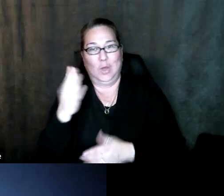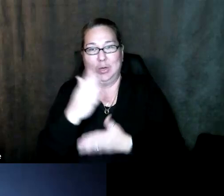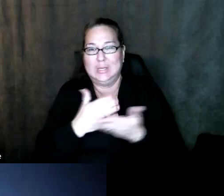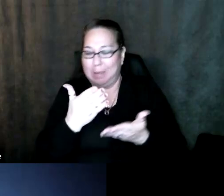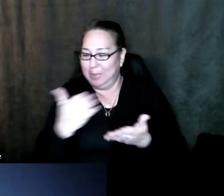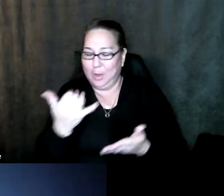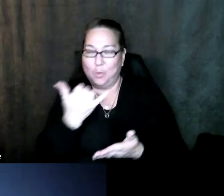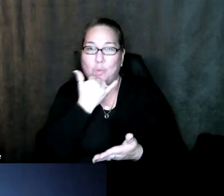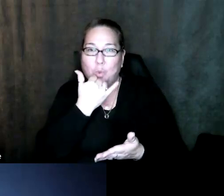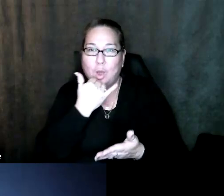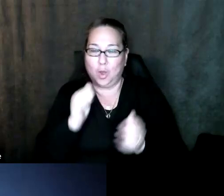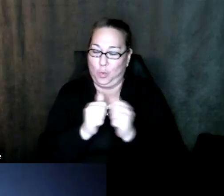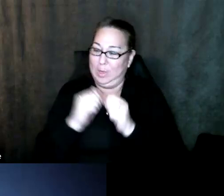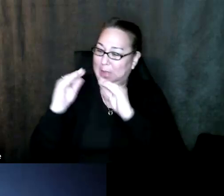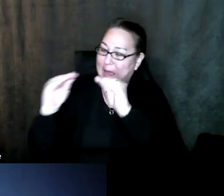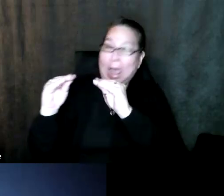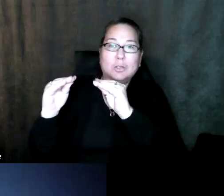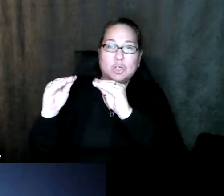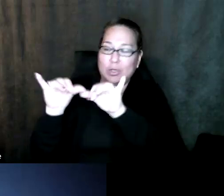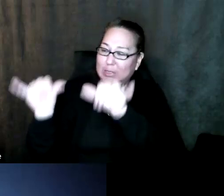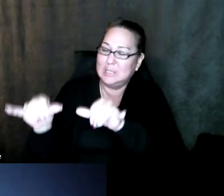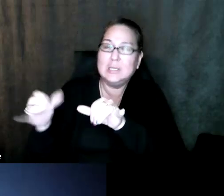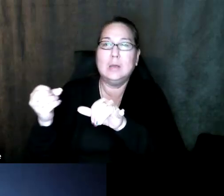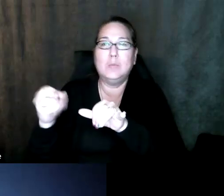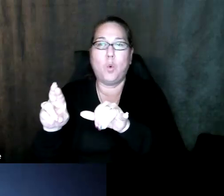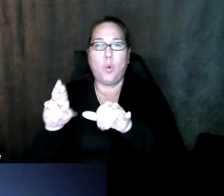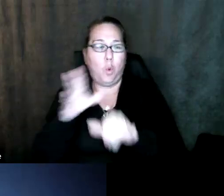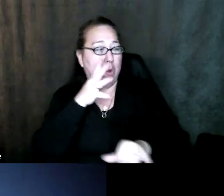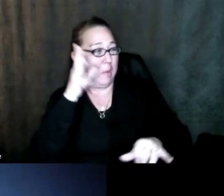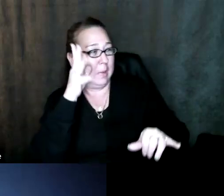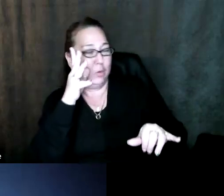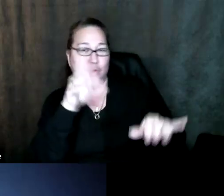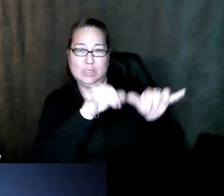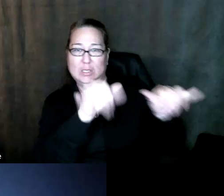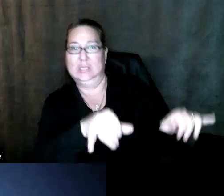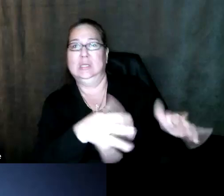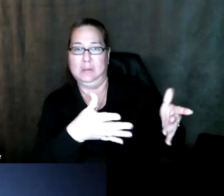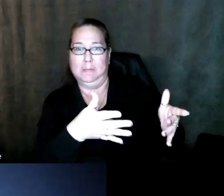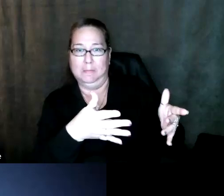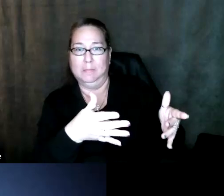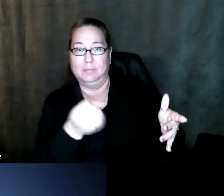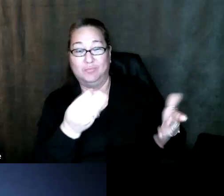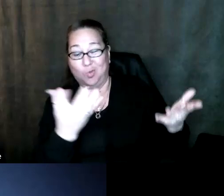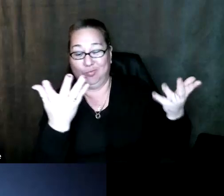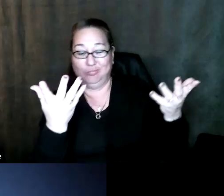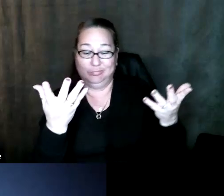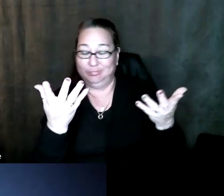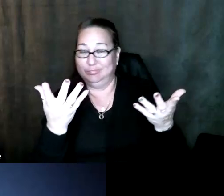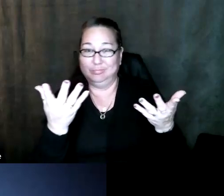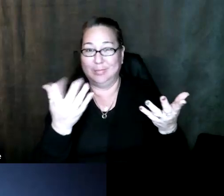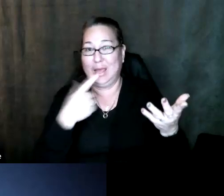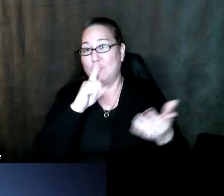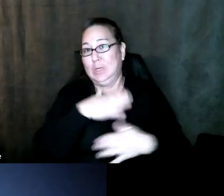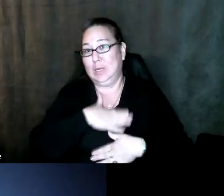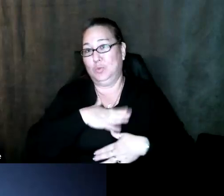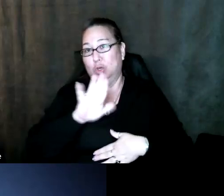the education system or the parental system. So I appreciate